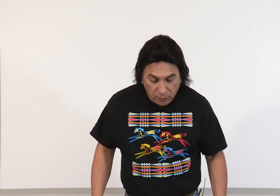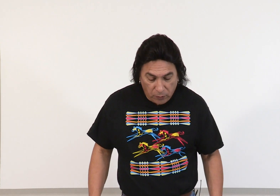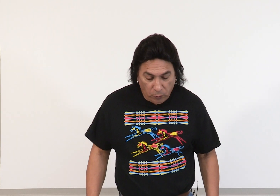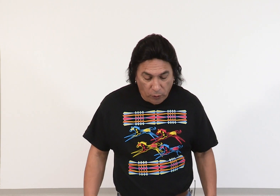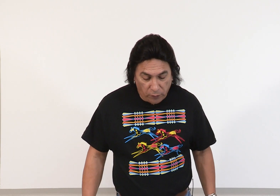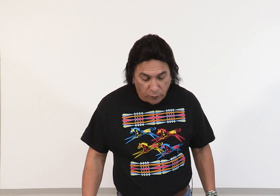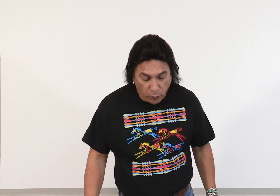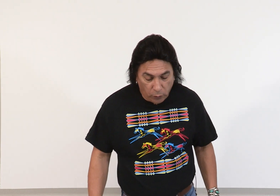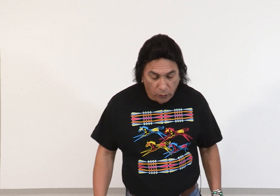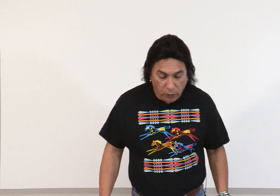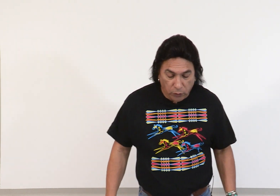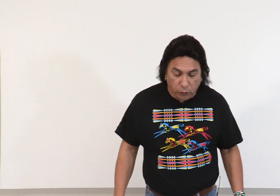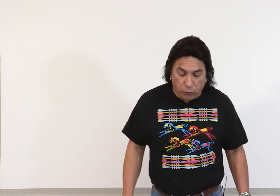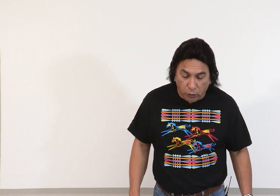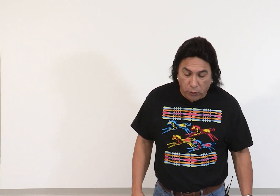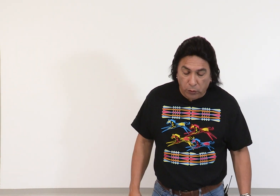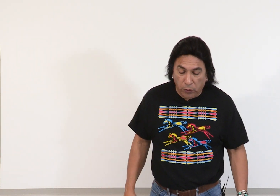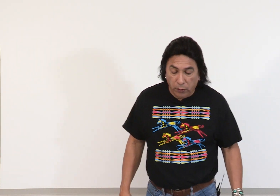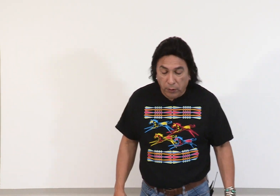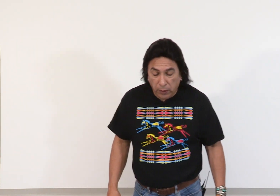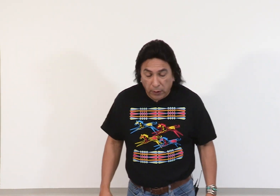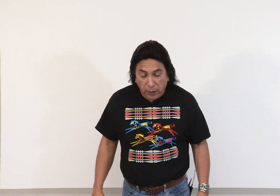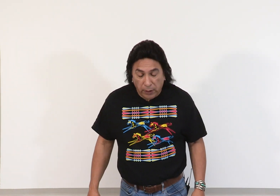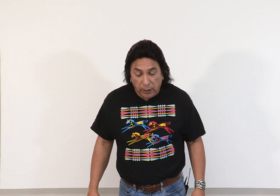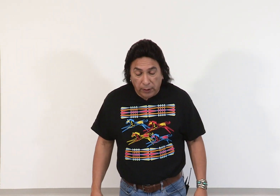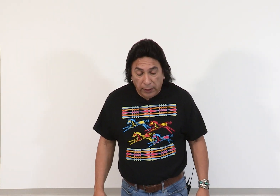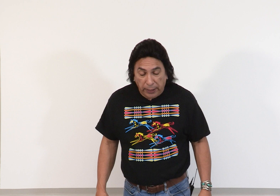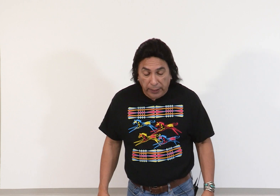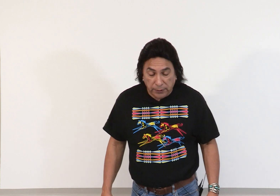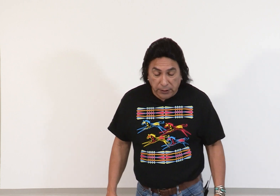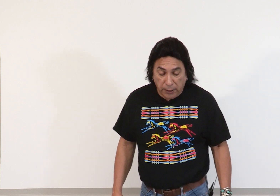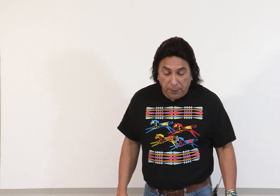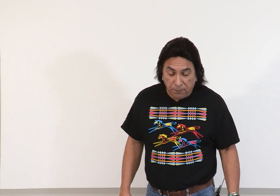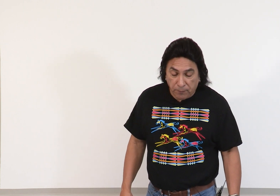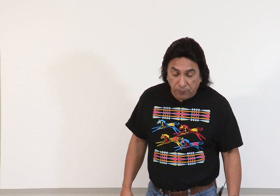The word for true is, now